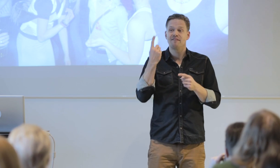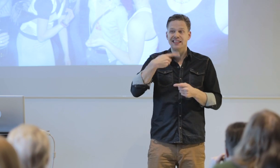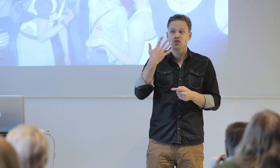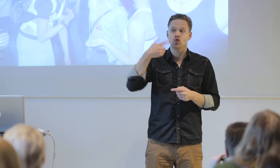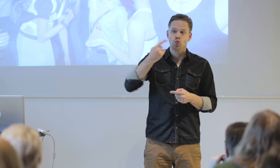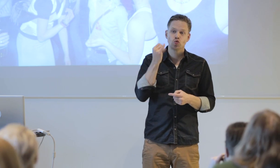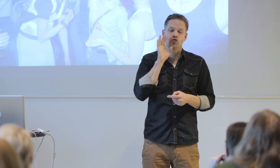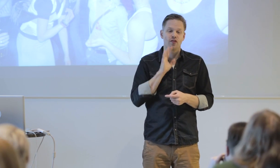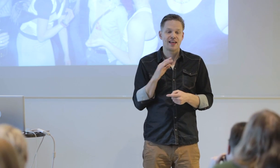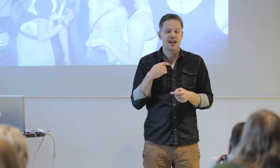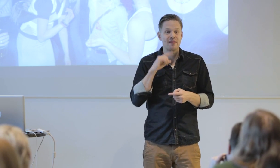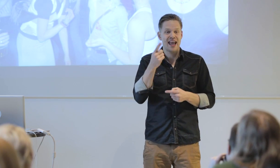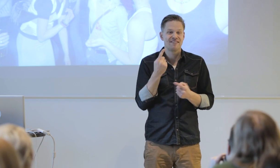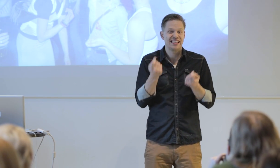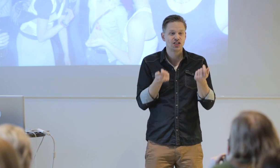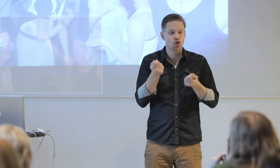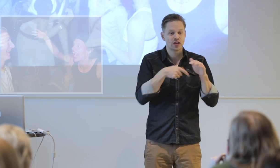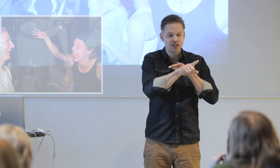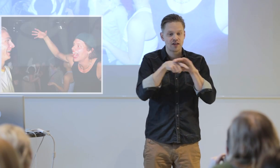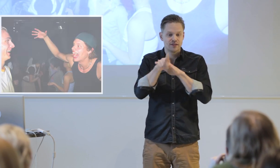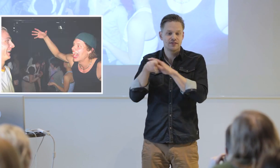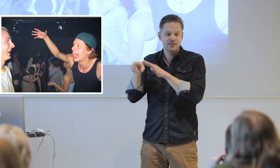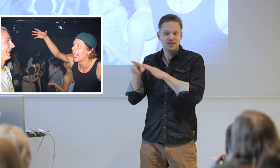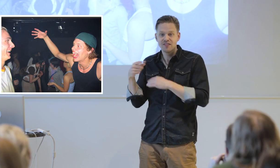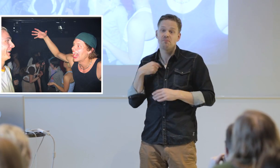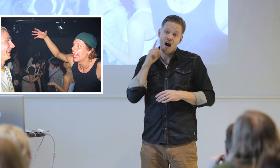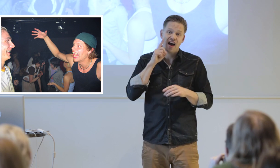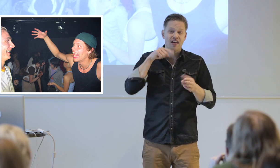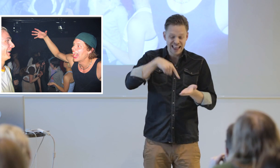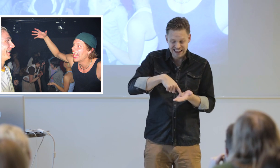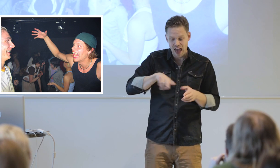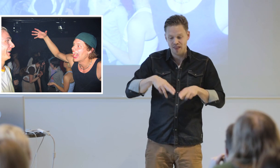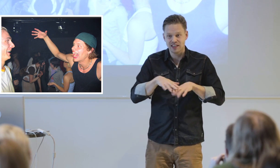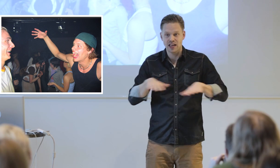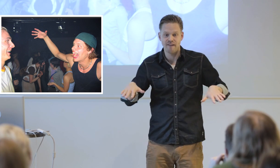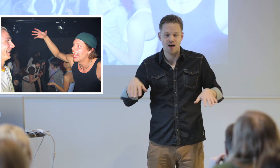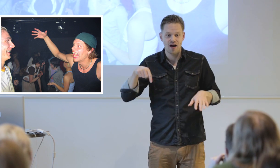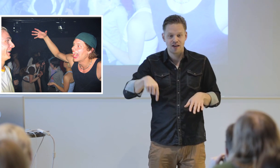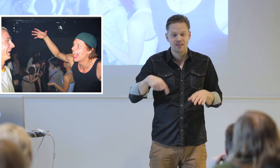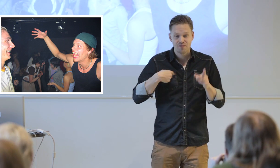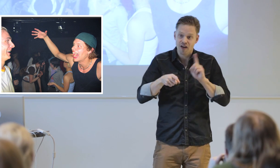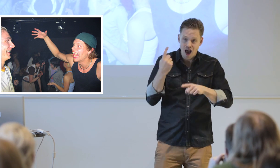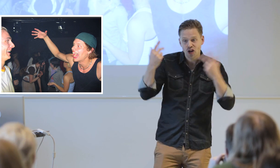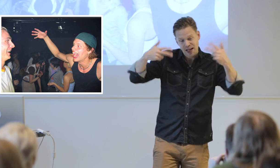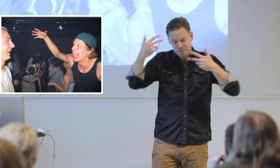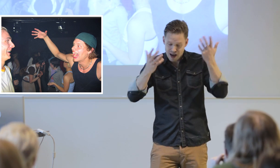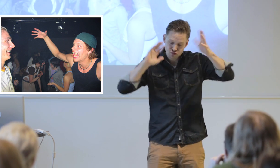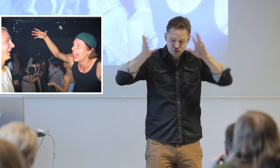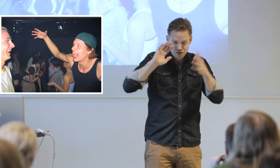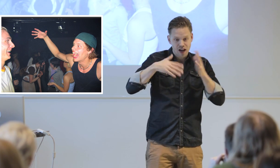And so I started, when I was 15, 16, I started going to discos. And I was always in the dance floor. and was starting